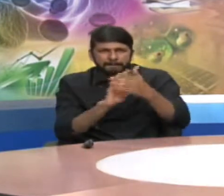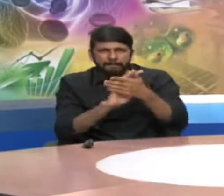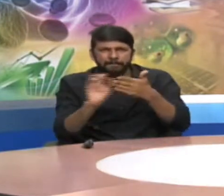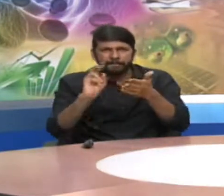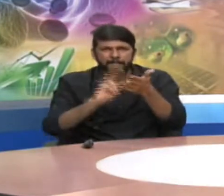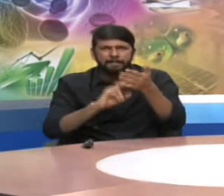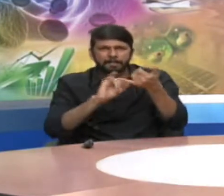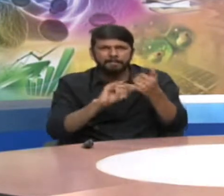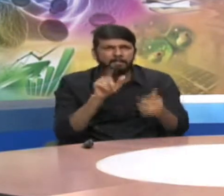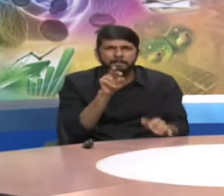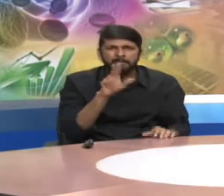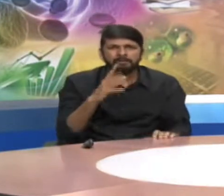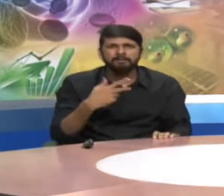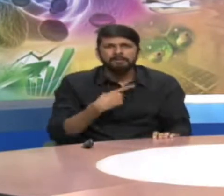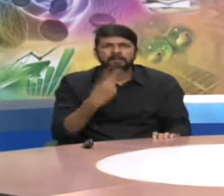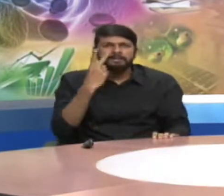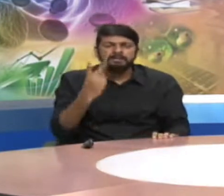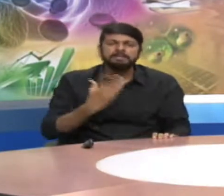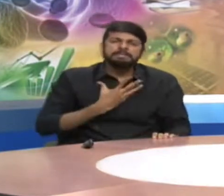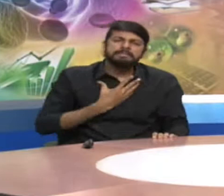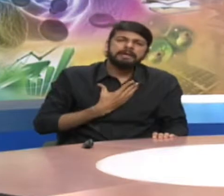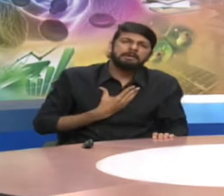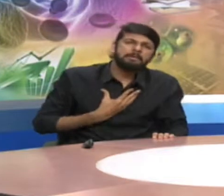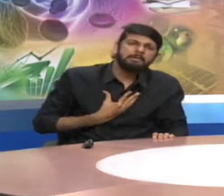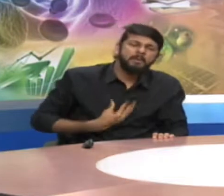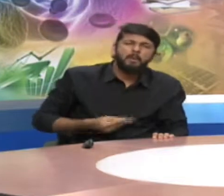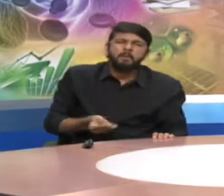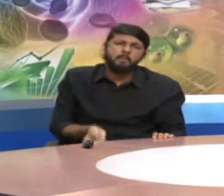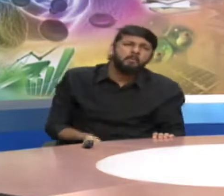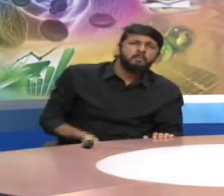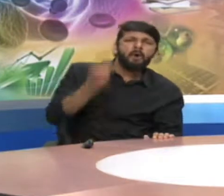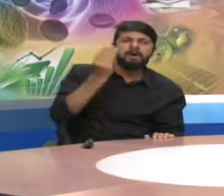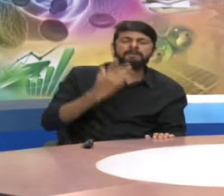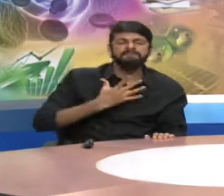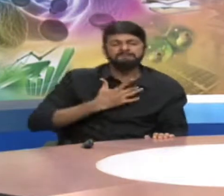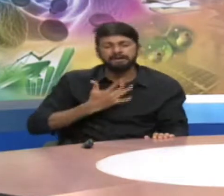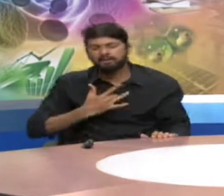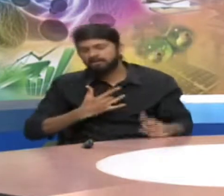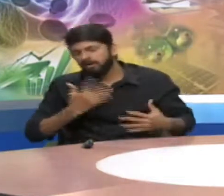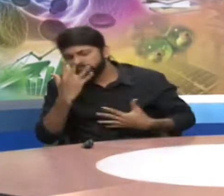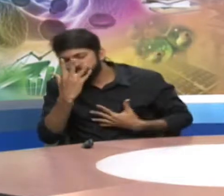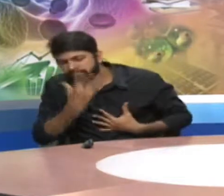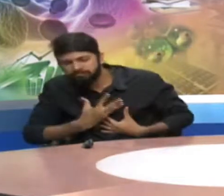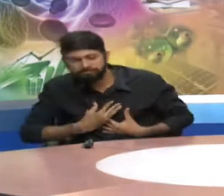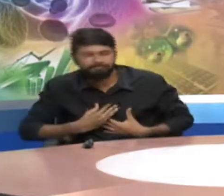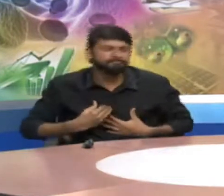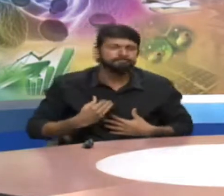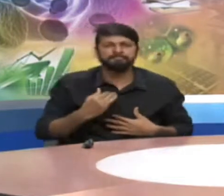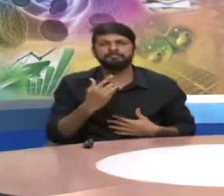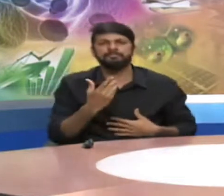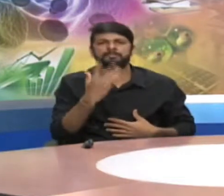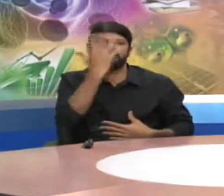Pathos, it is a quality that evokes pity or sadness.